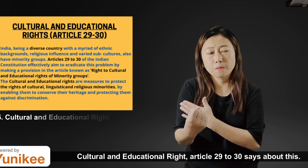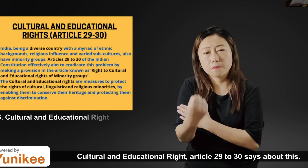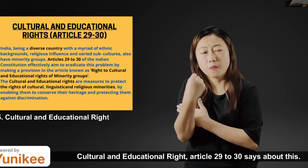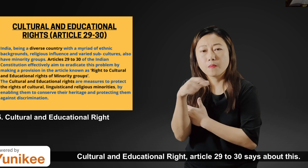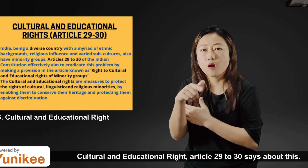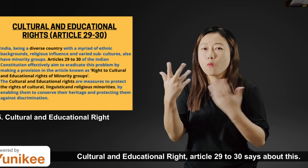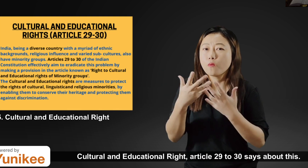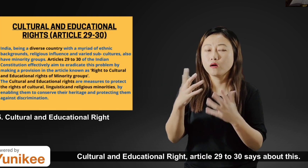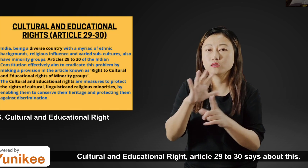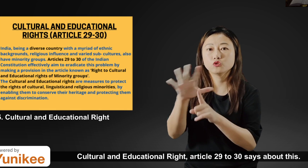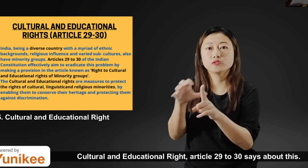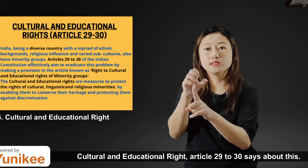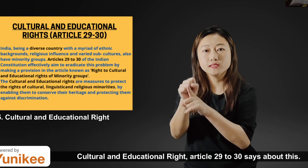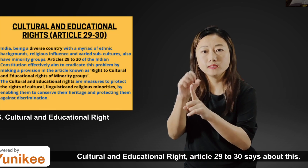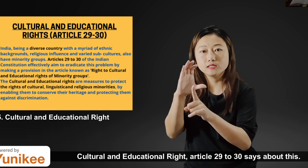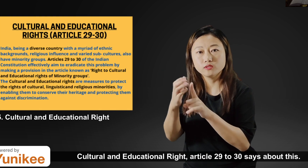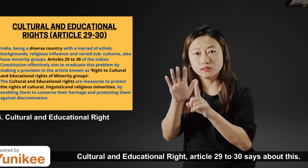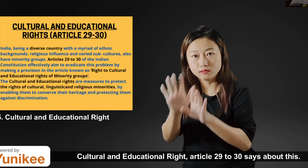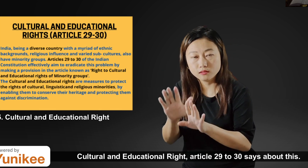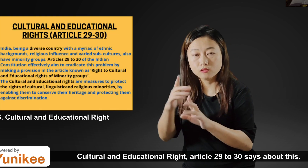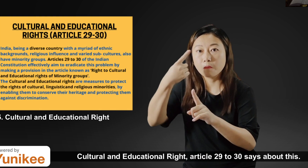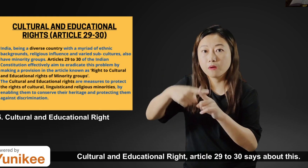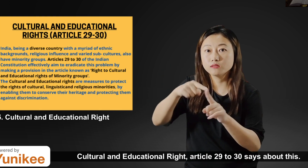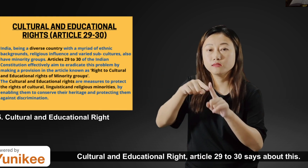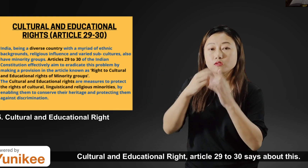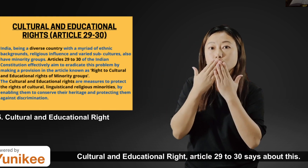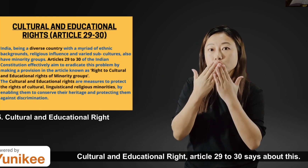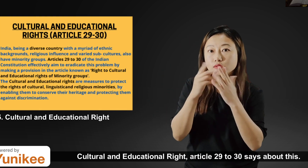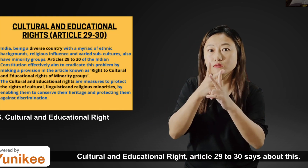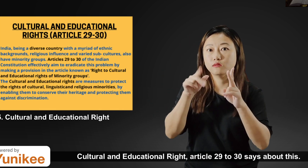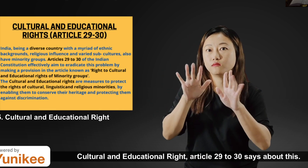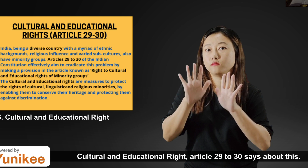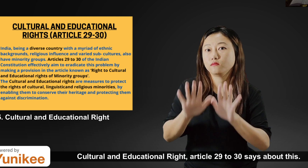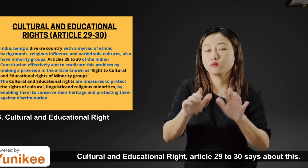cultural and educational right article 29 to 30 says about this